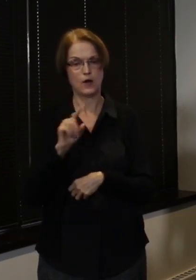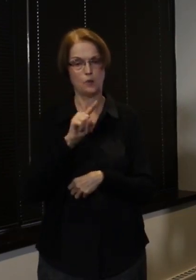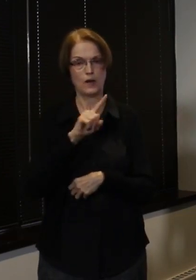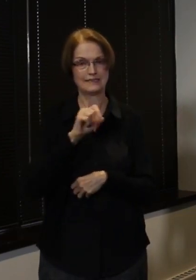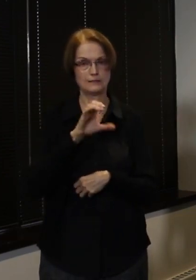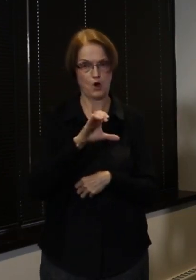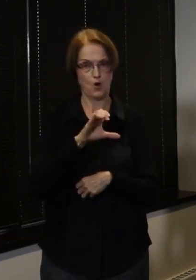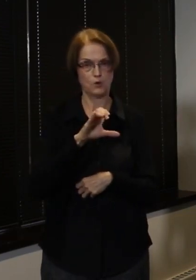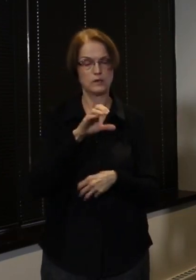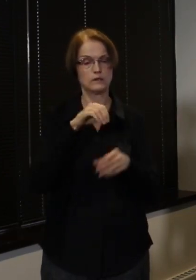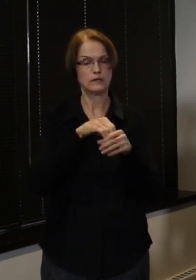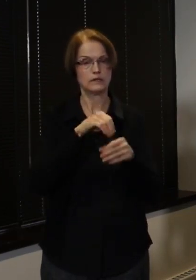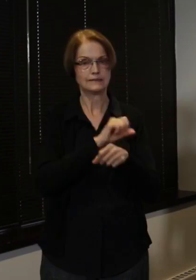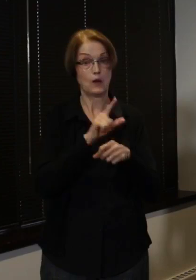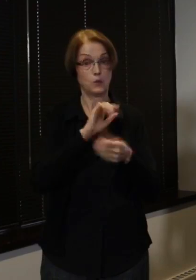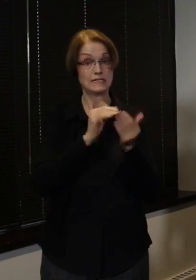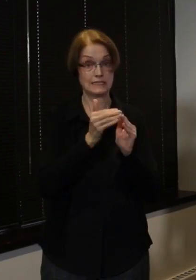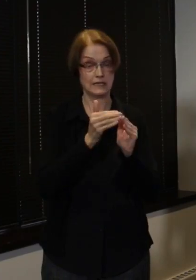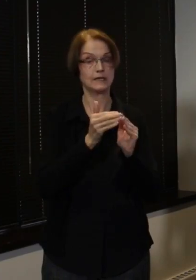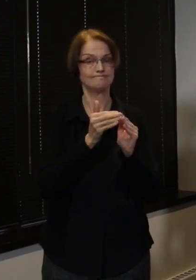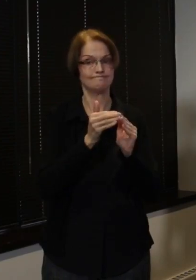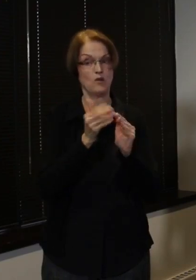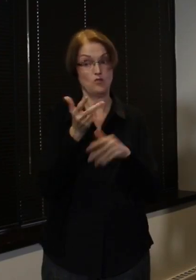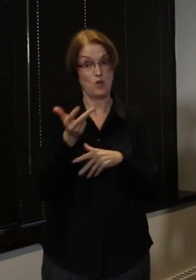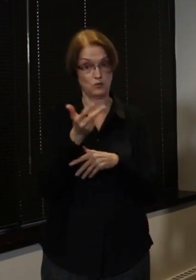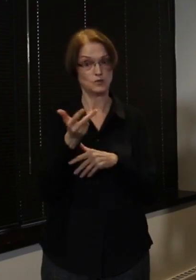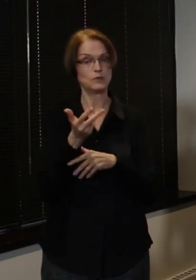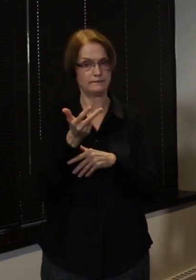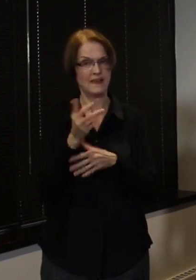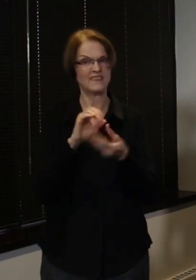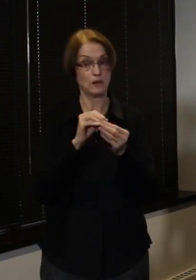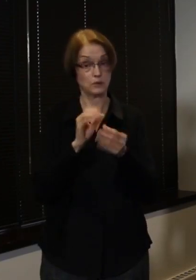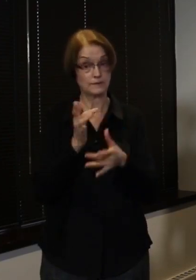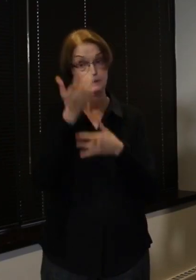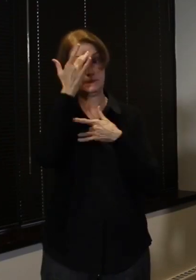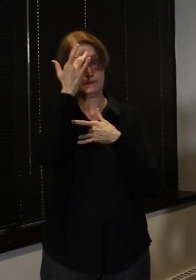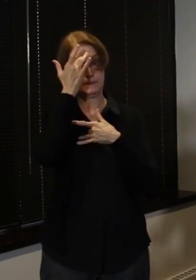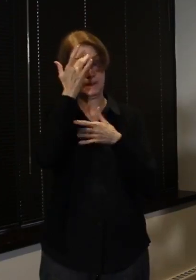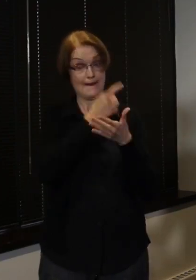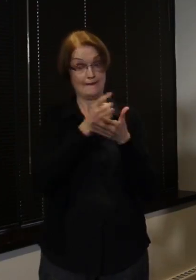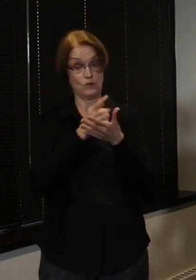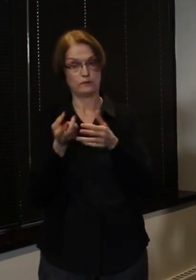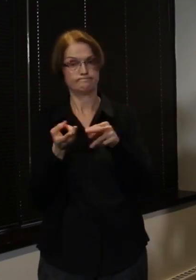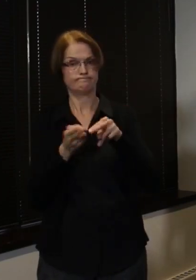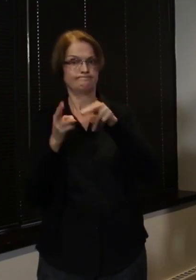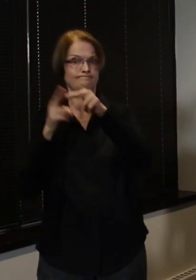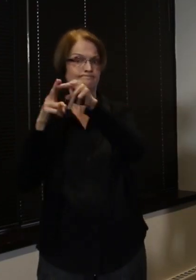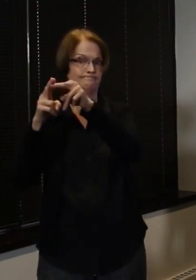in the city of St. Louis, where we saw an increase in the number of cases week over week.